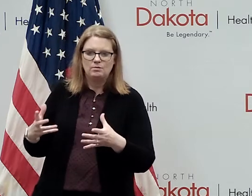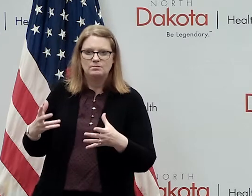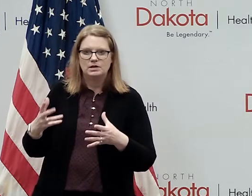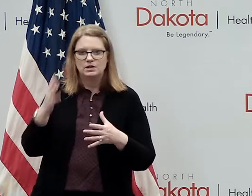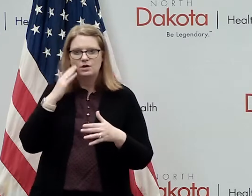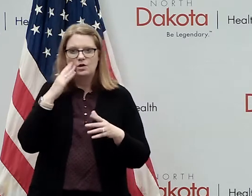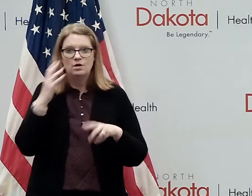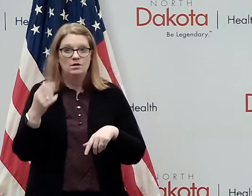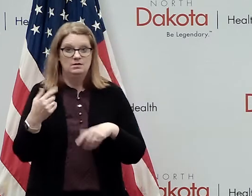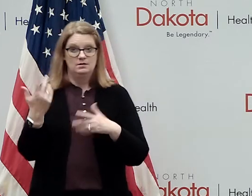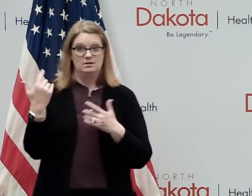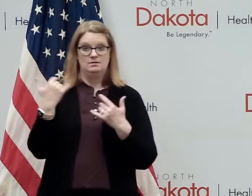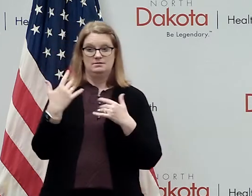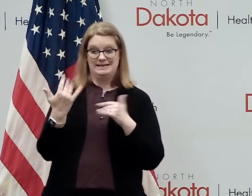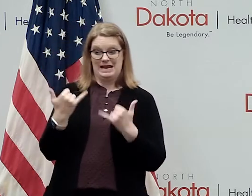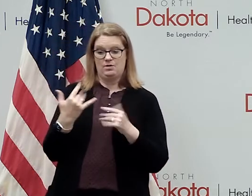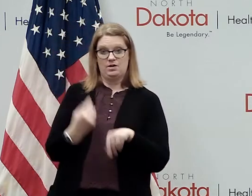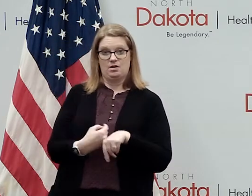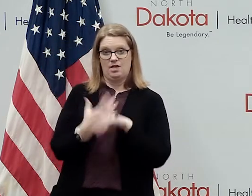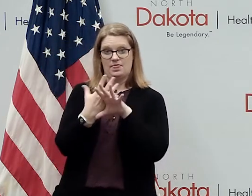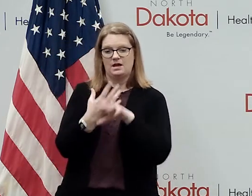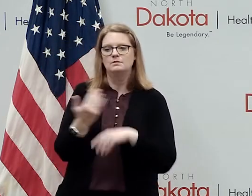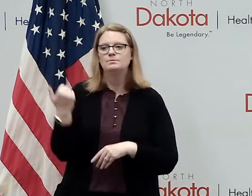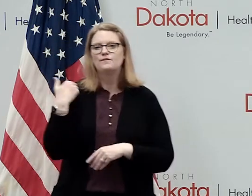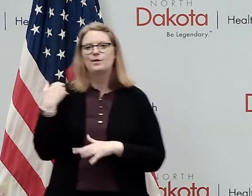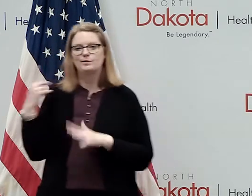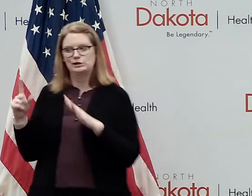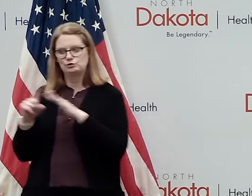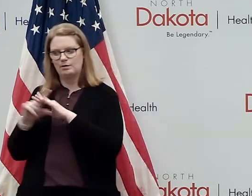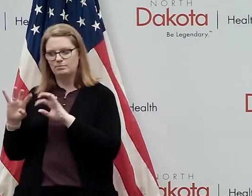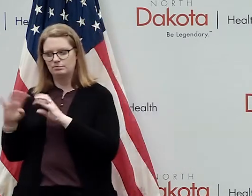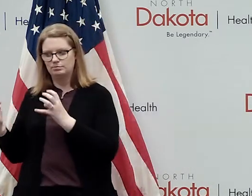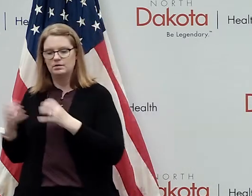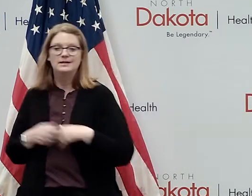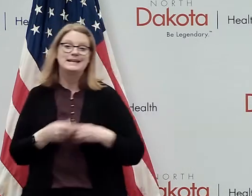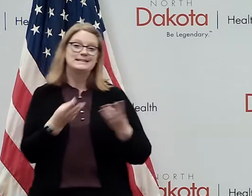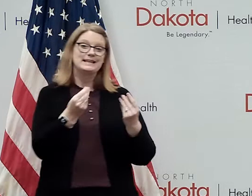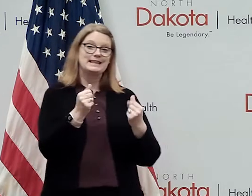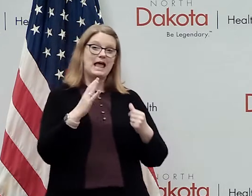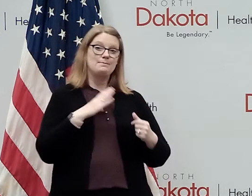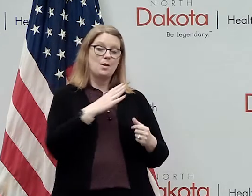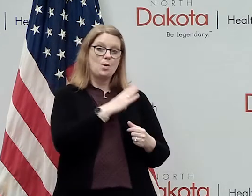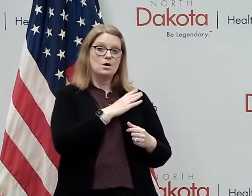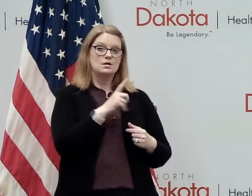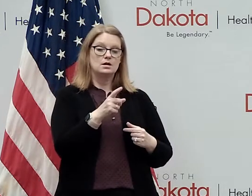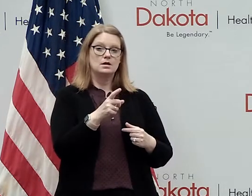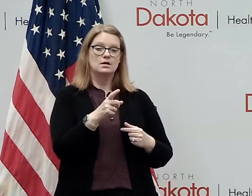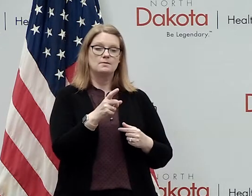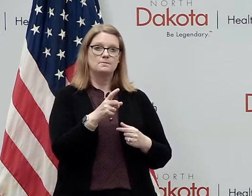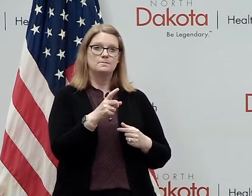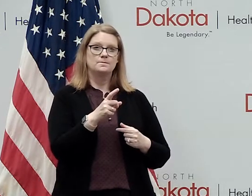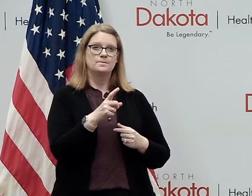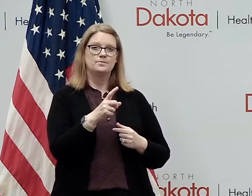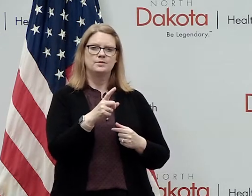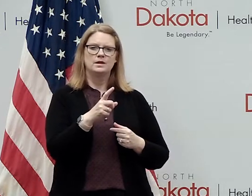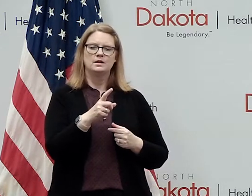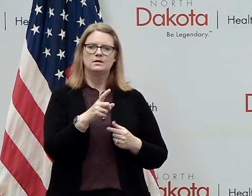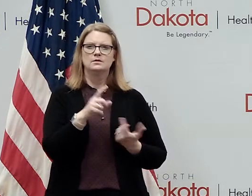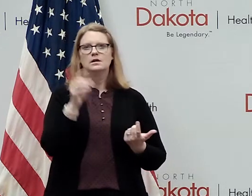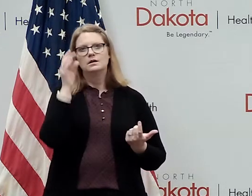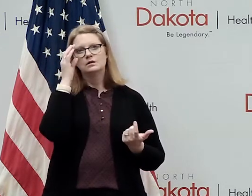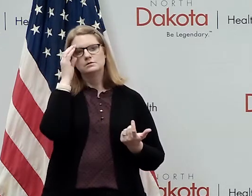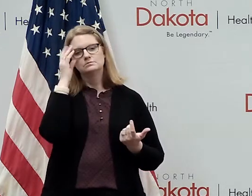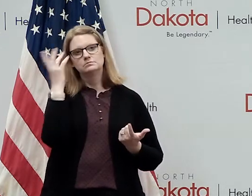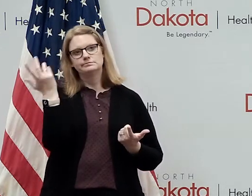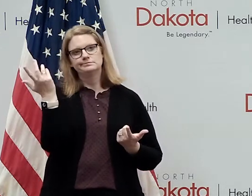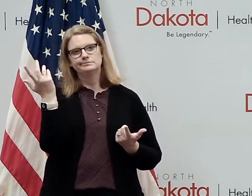we used to do them in person. Another example from the land board, fantastic one from the land board, we held, since probably